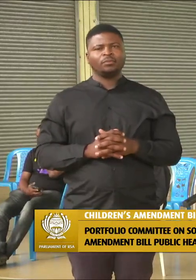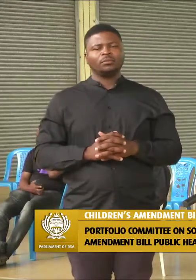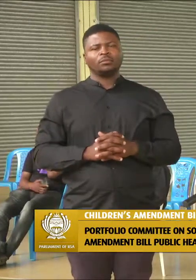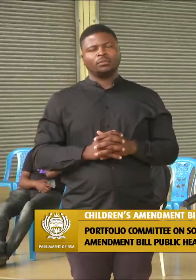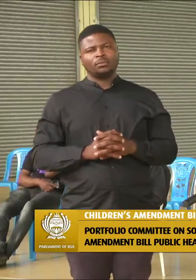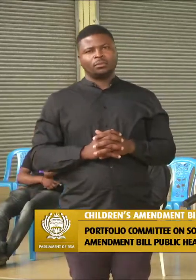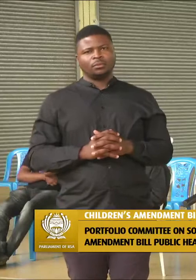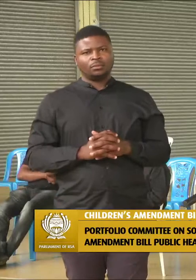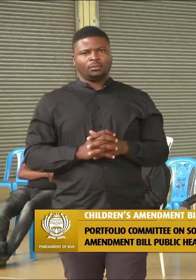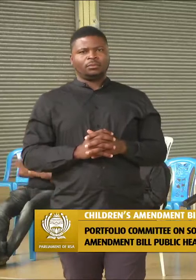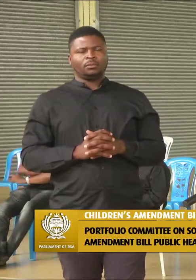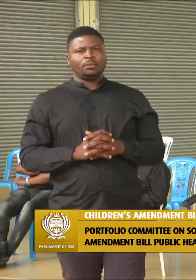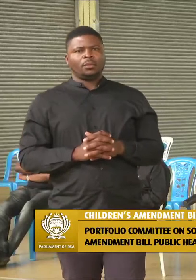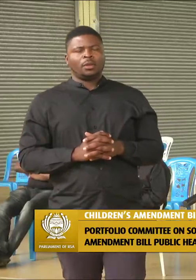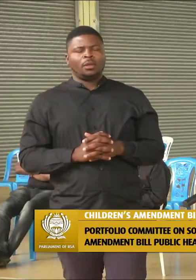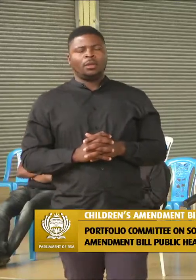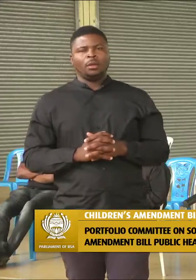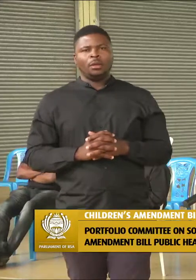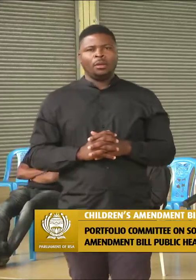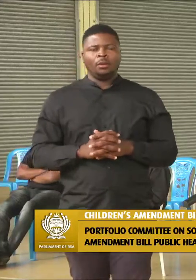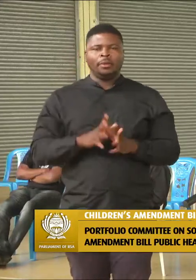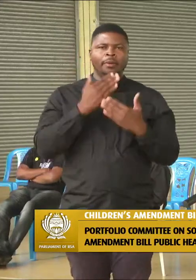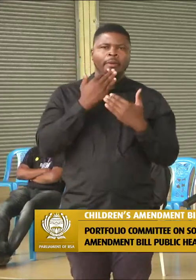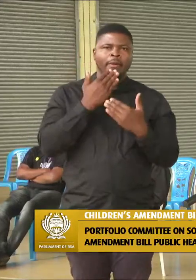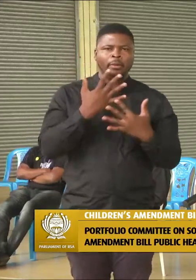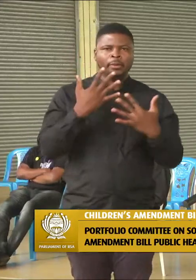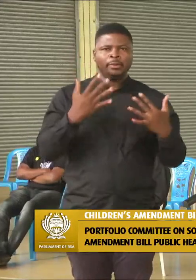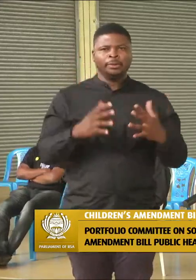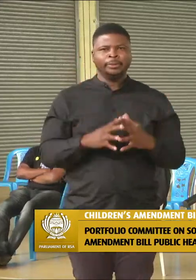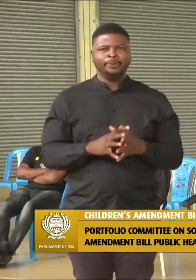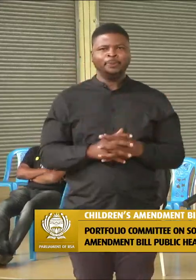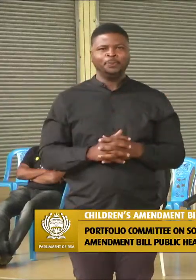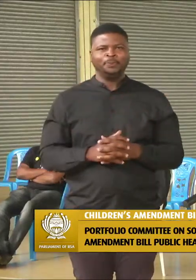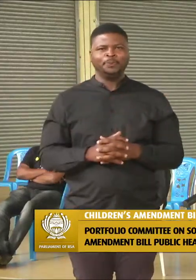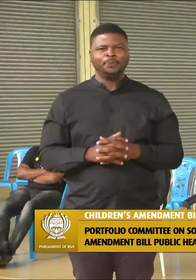bakwazi ke ukusebenza neingane. Siyabonga. Thank you.